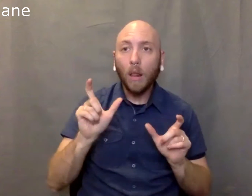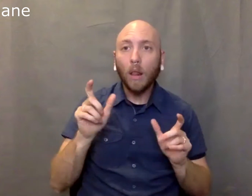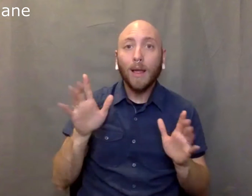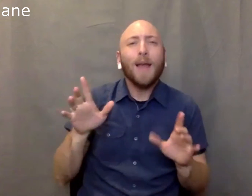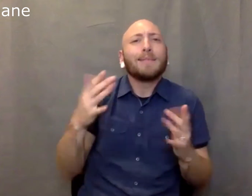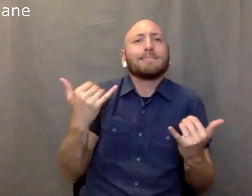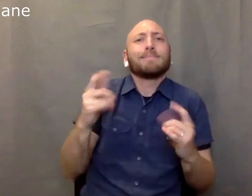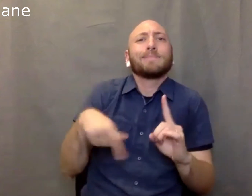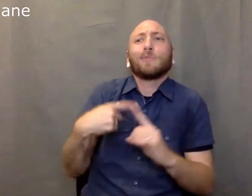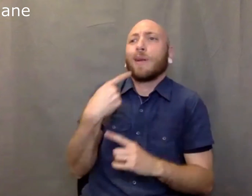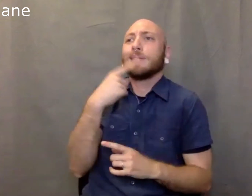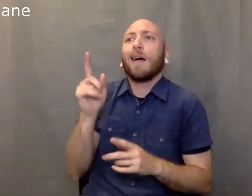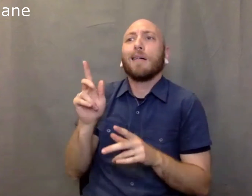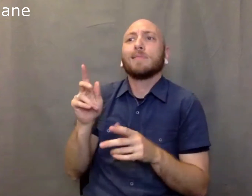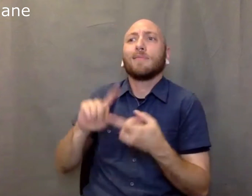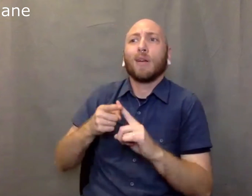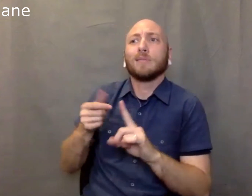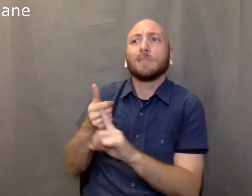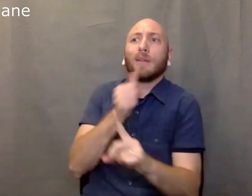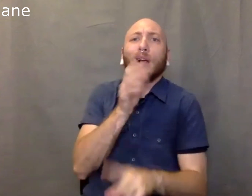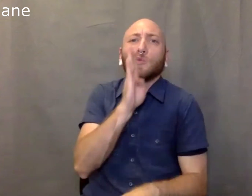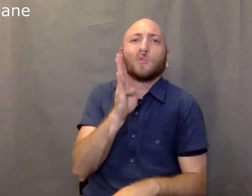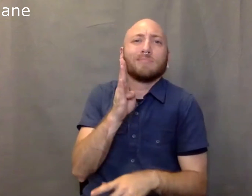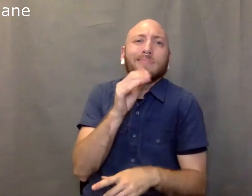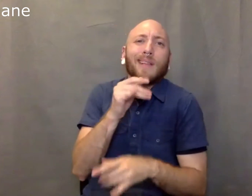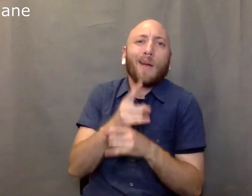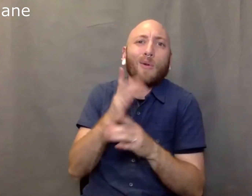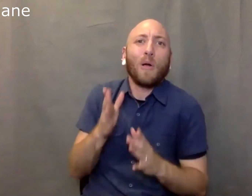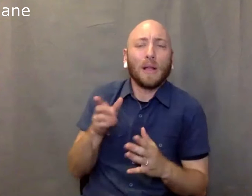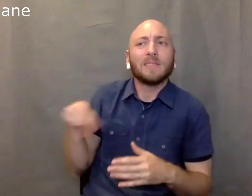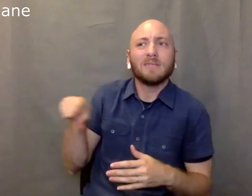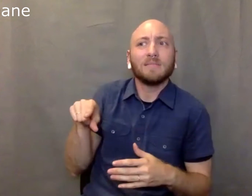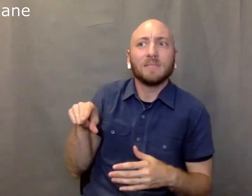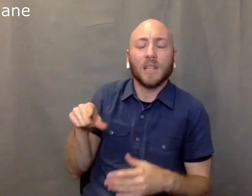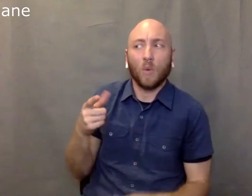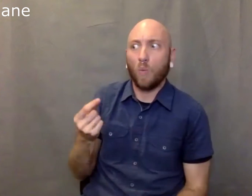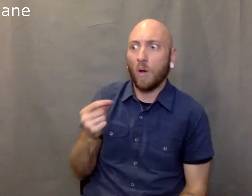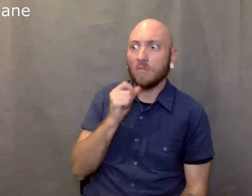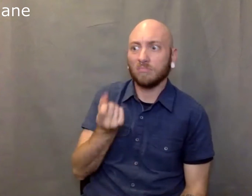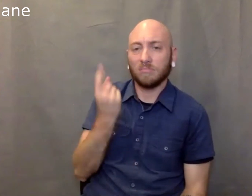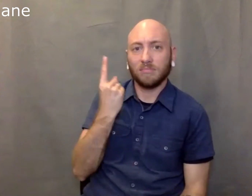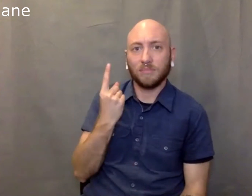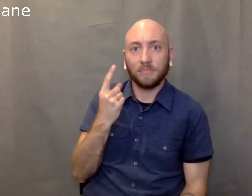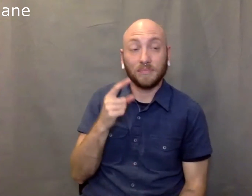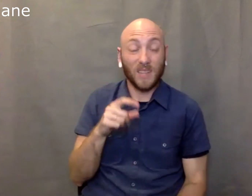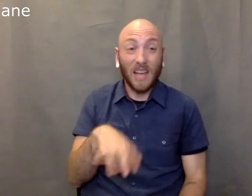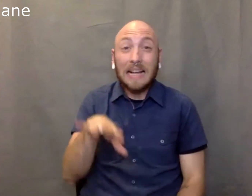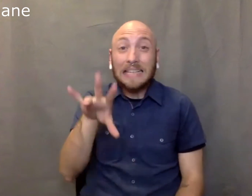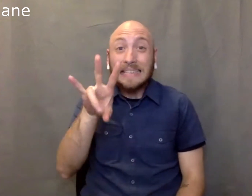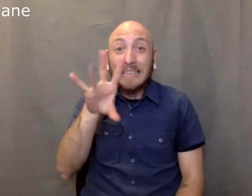aren't in the program and I just tell them something like that, like it doesn't register for them that like that many sober people get together and can have fun. I think it's